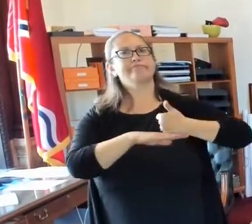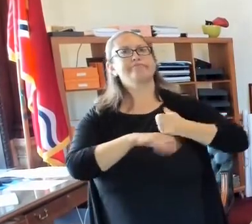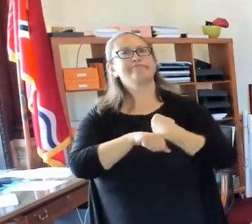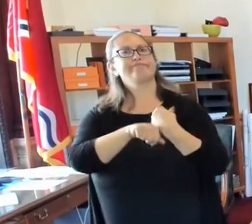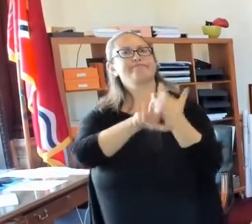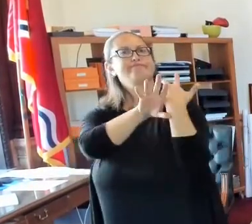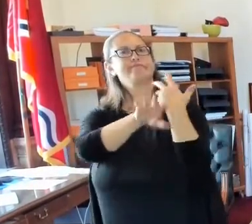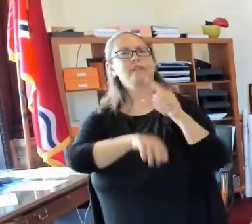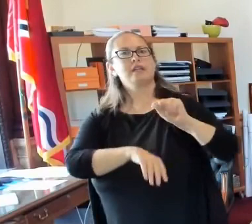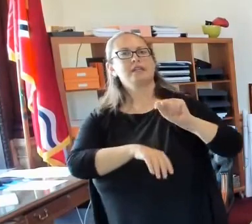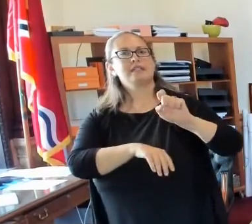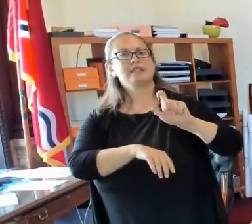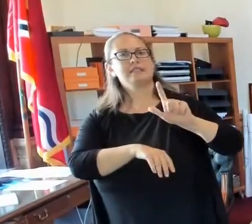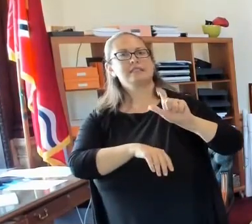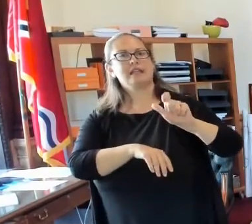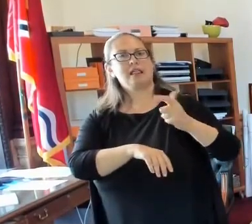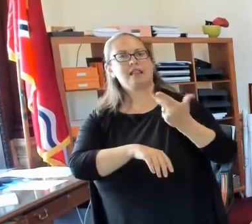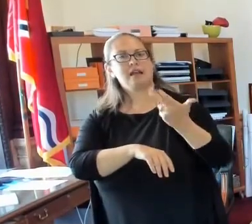telehealth so that